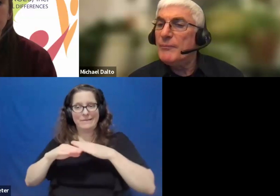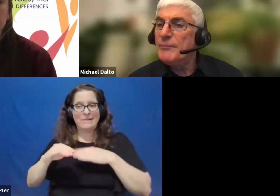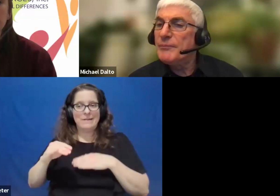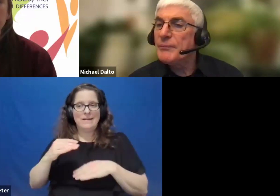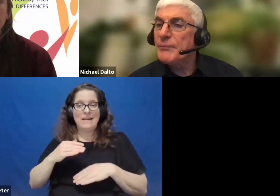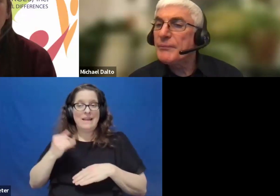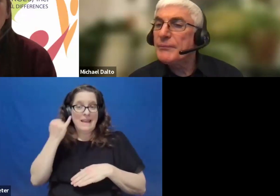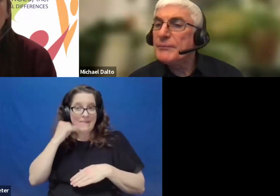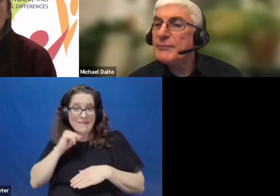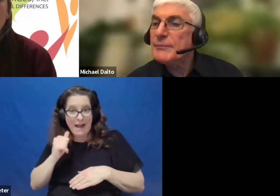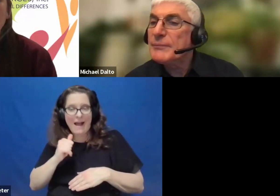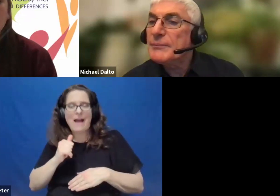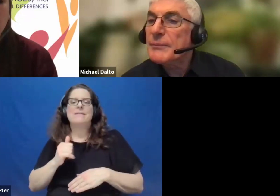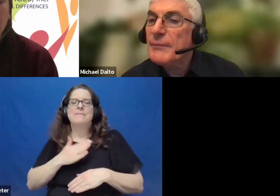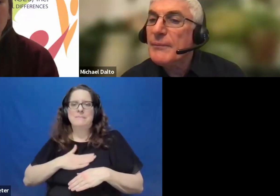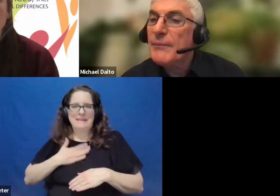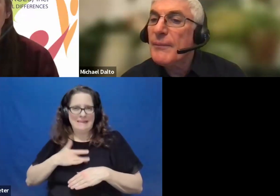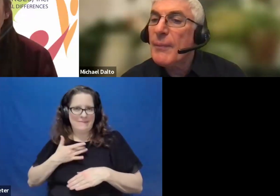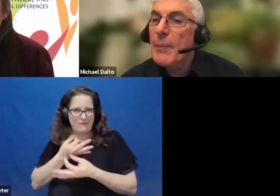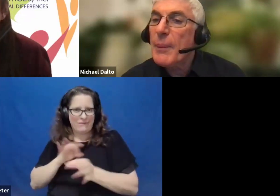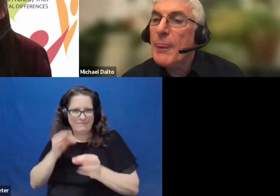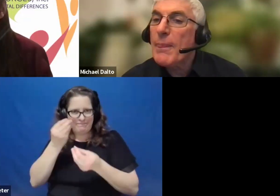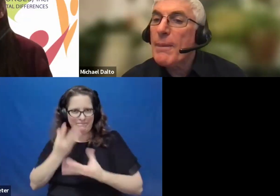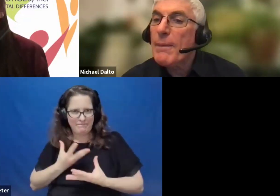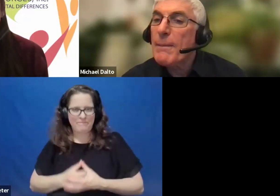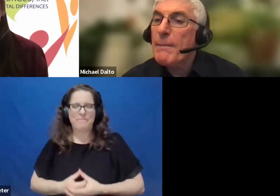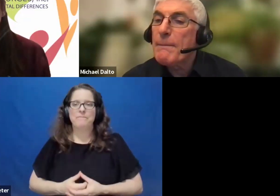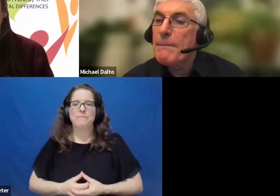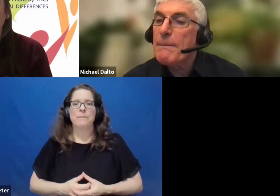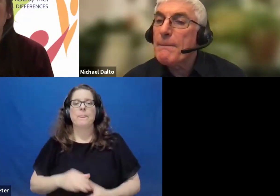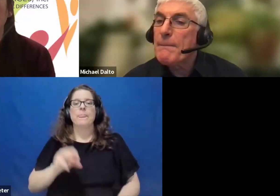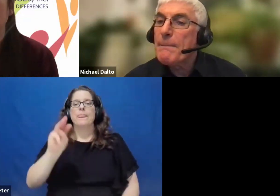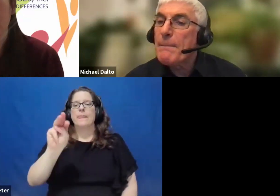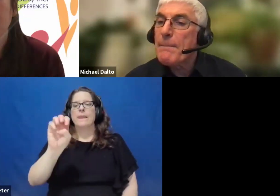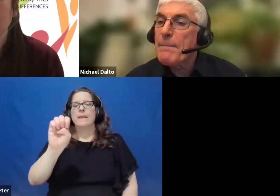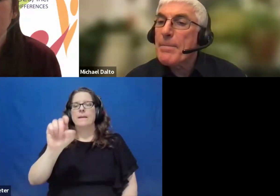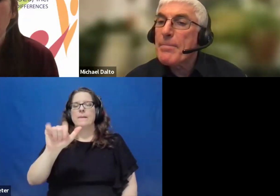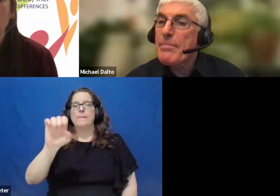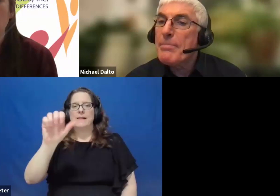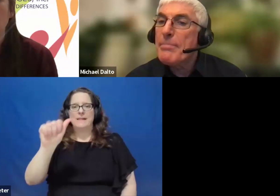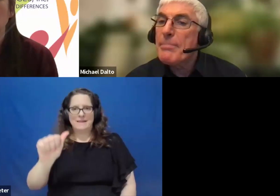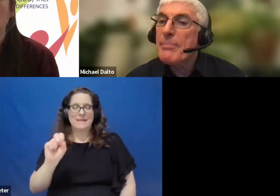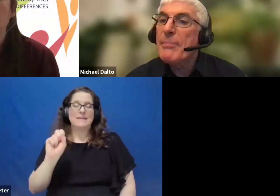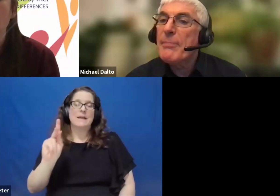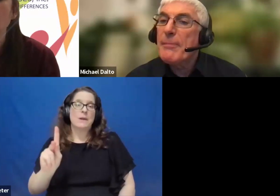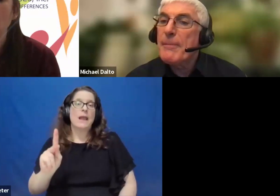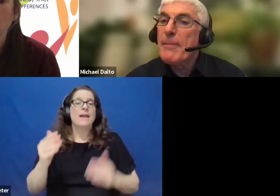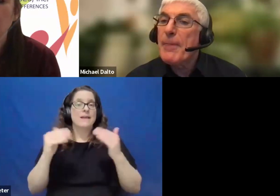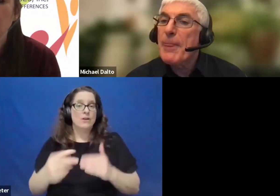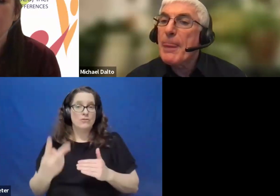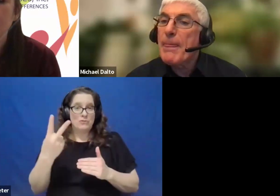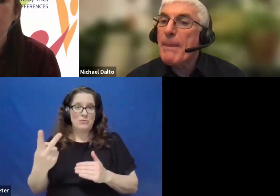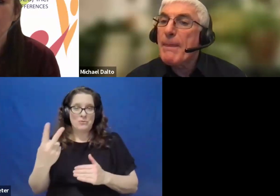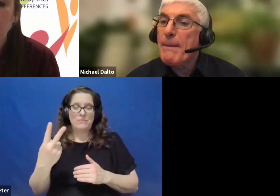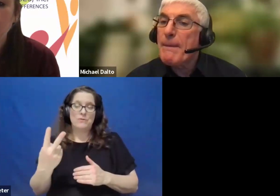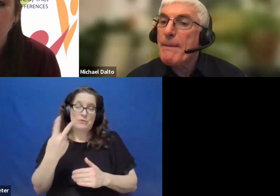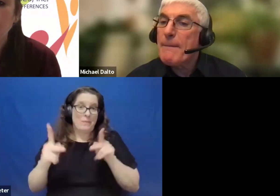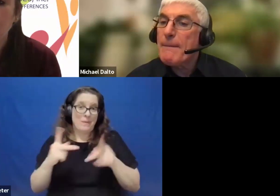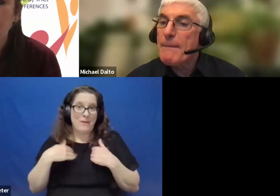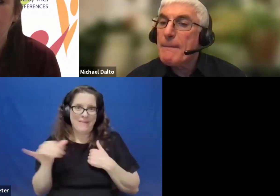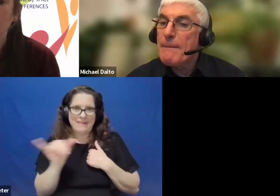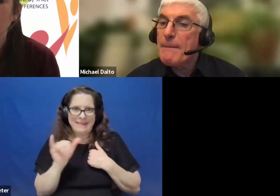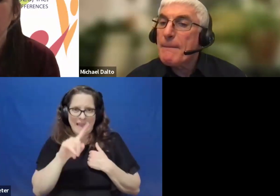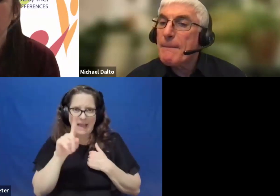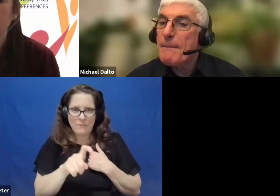up. Okay, great. So another question, this is actually two people had the same question. Do young adults who receive